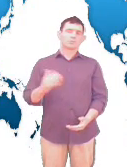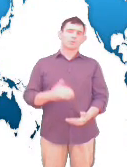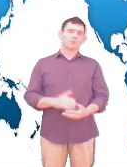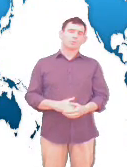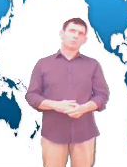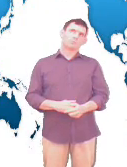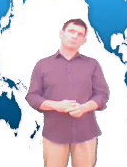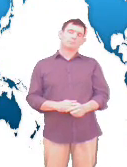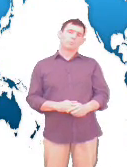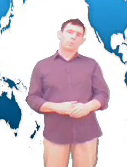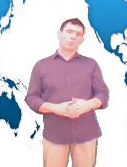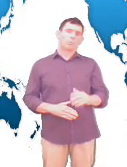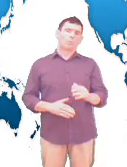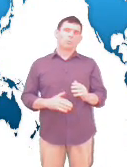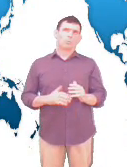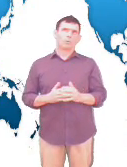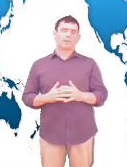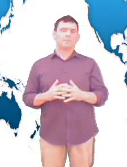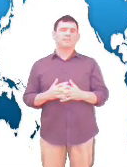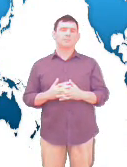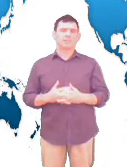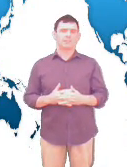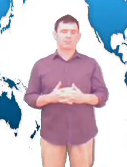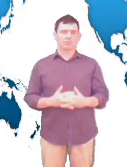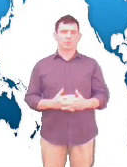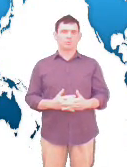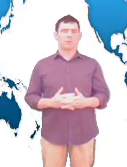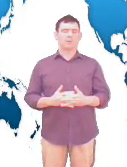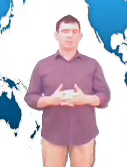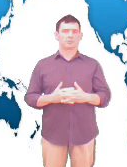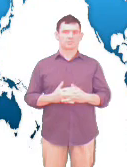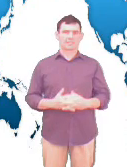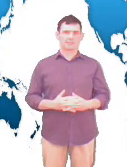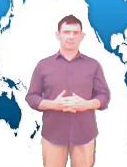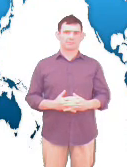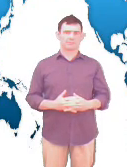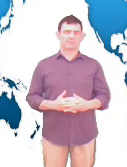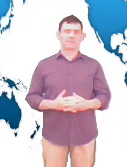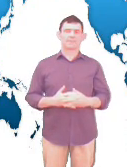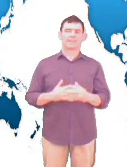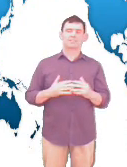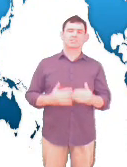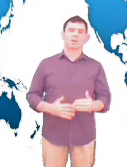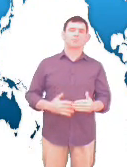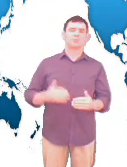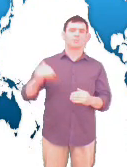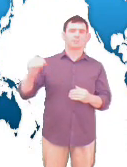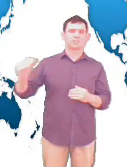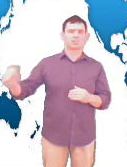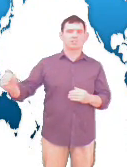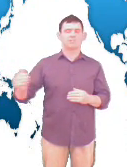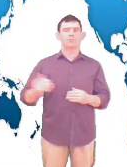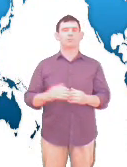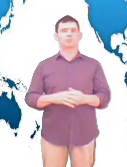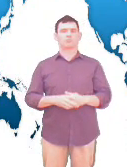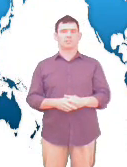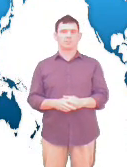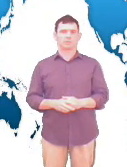So, what limiting belief have you about yourself that stops you from achieving what you really want